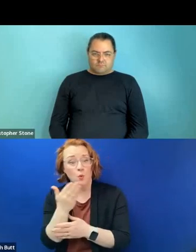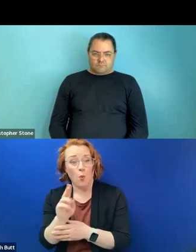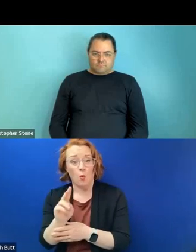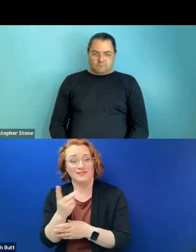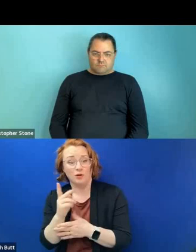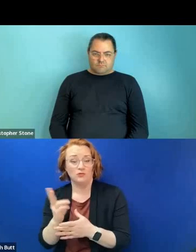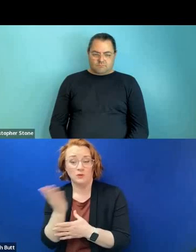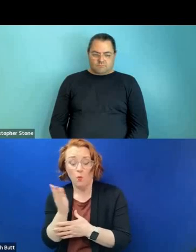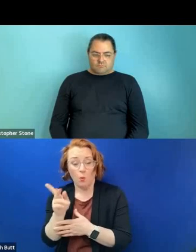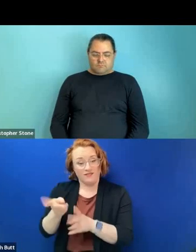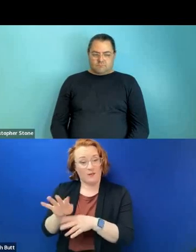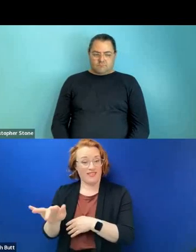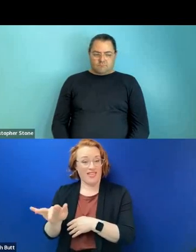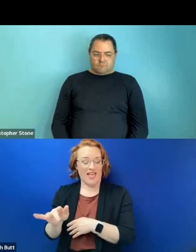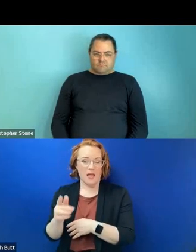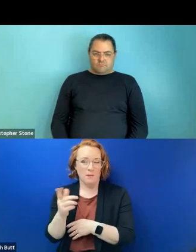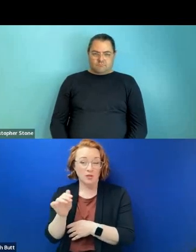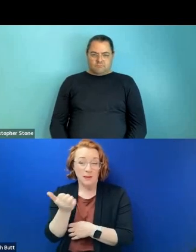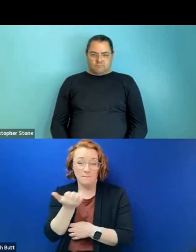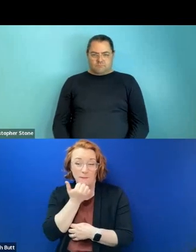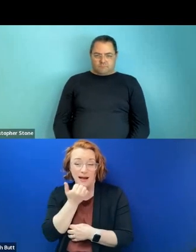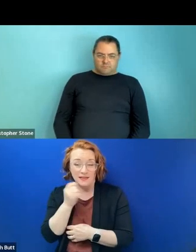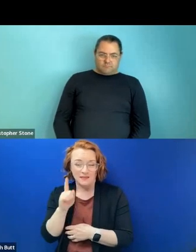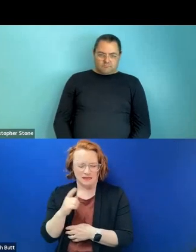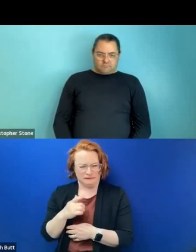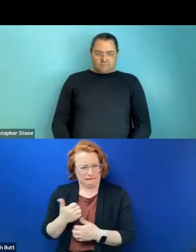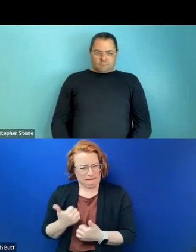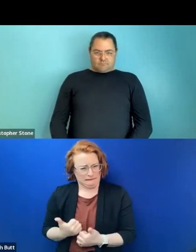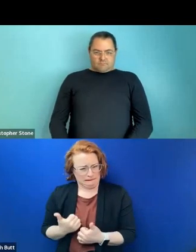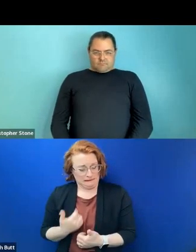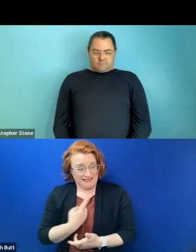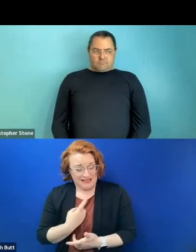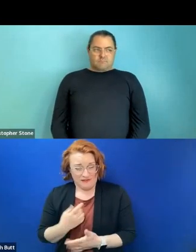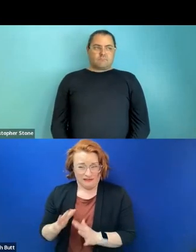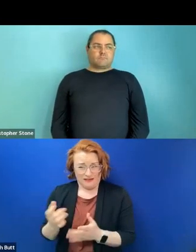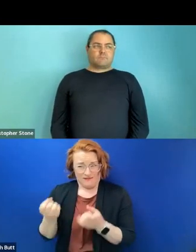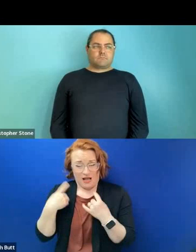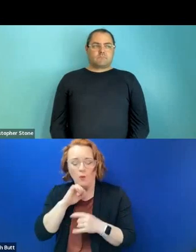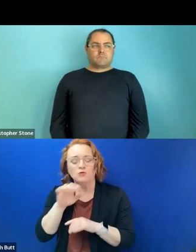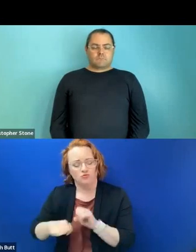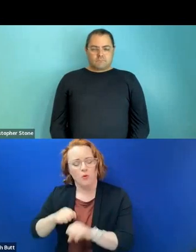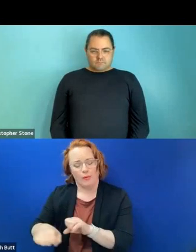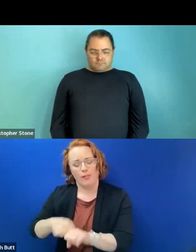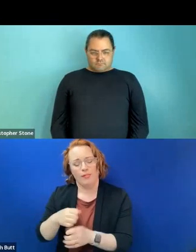then imagine you're interpreting math, but you're not really good at math and you're not understanding it, then you're going to struggle.